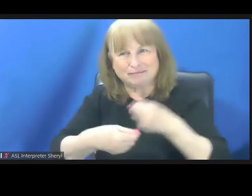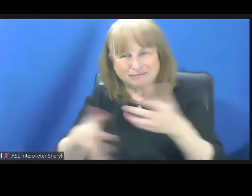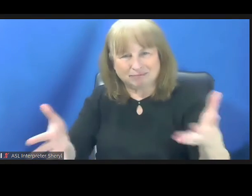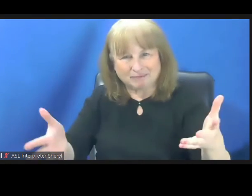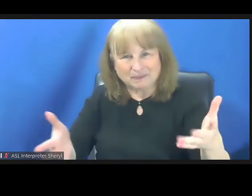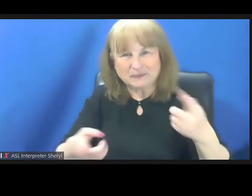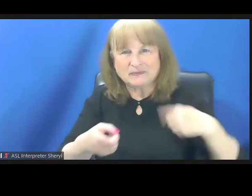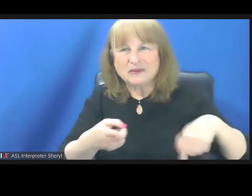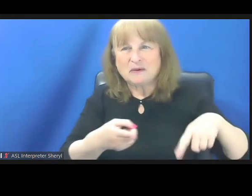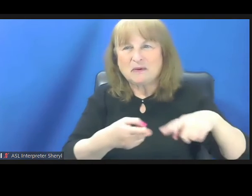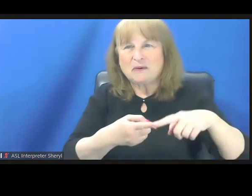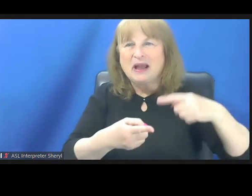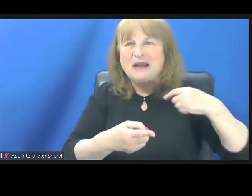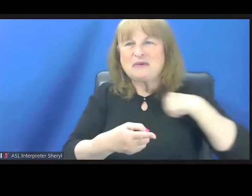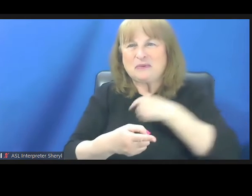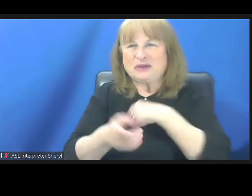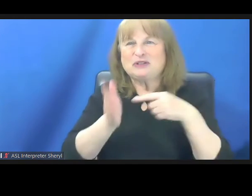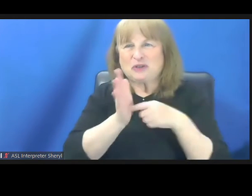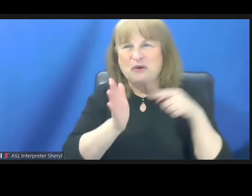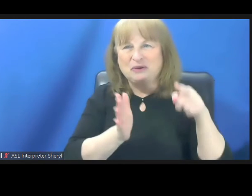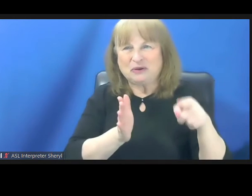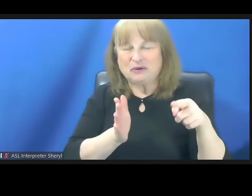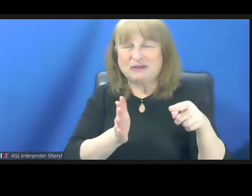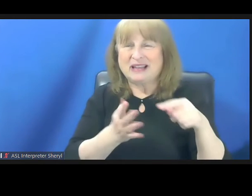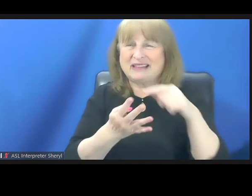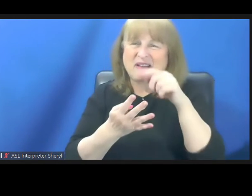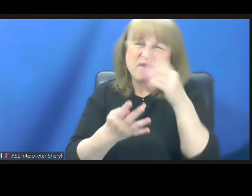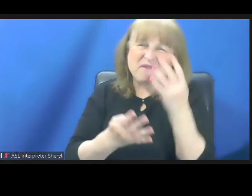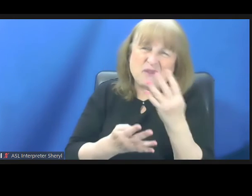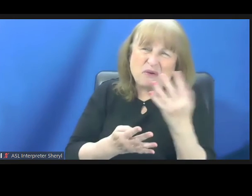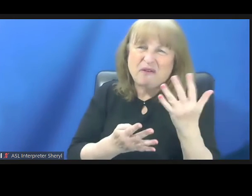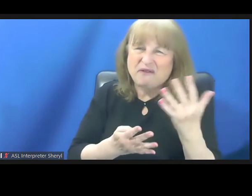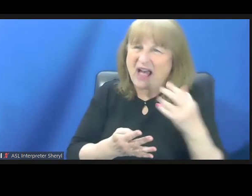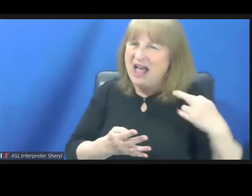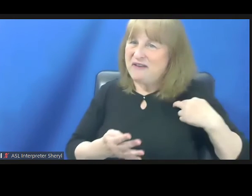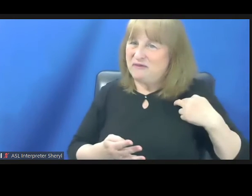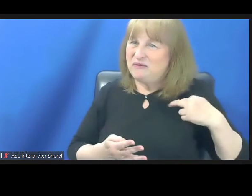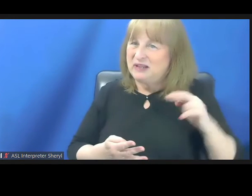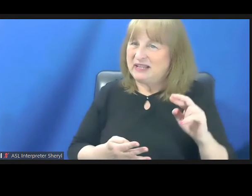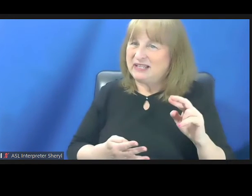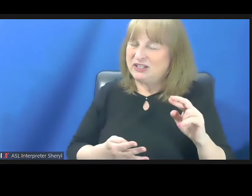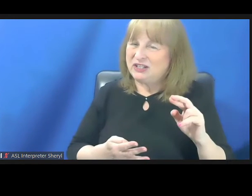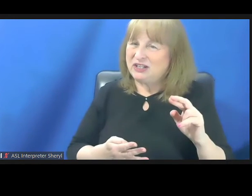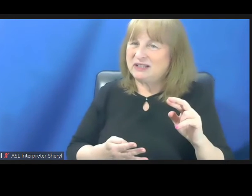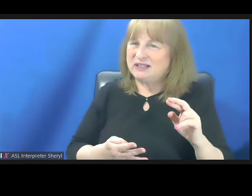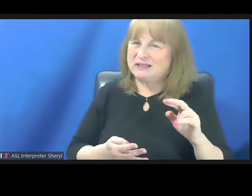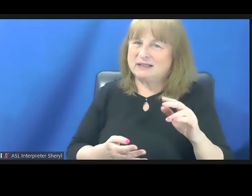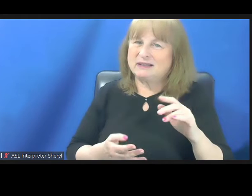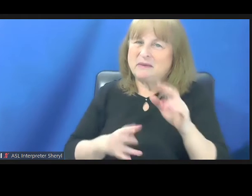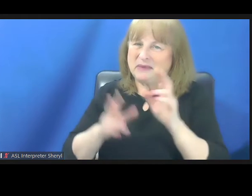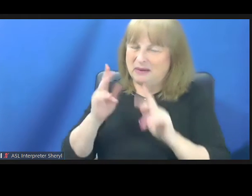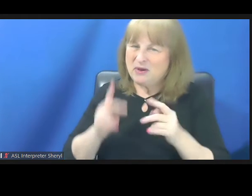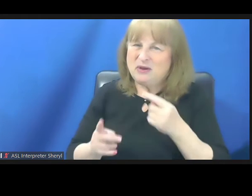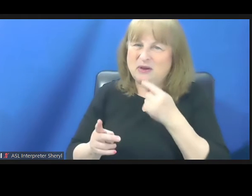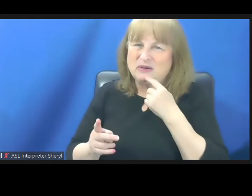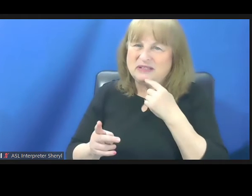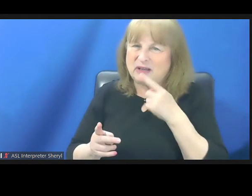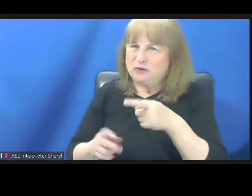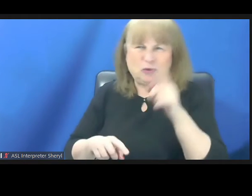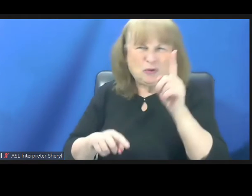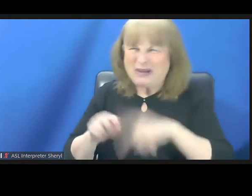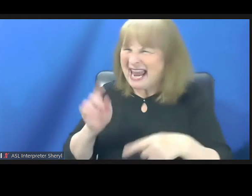when we were showing you, there were four or five religious Maulawis who said to me, you